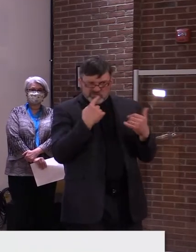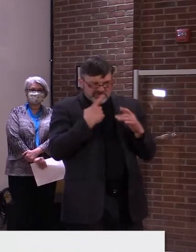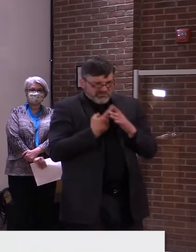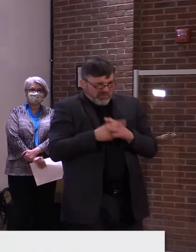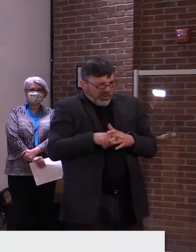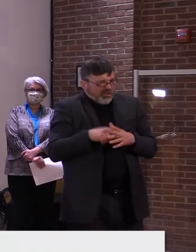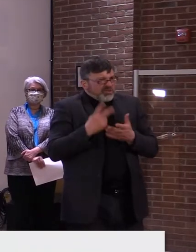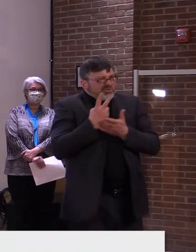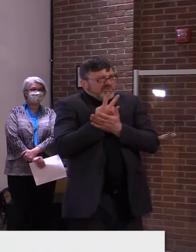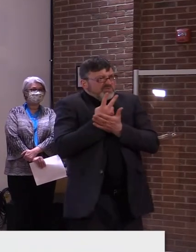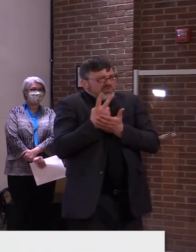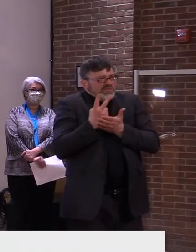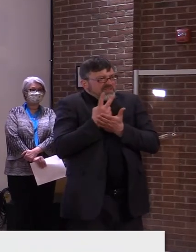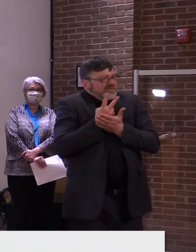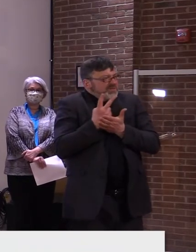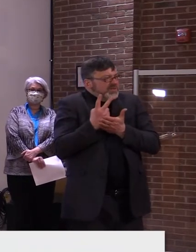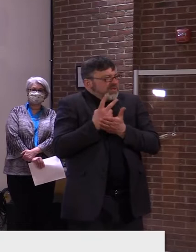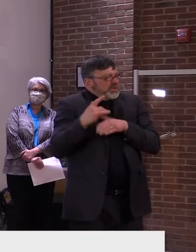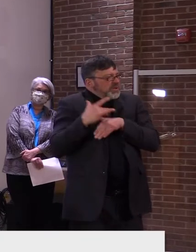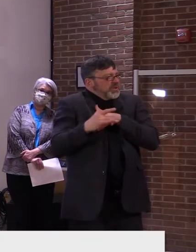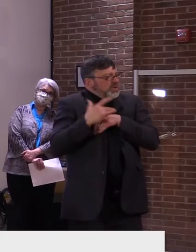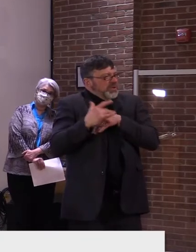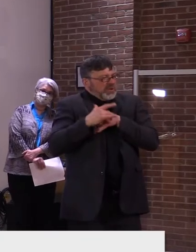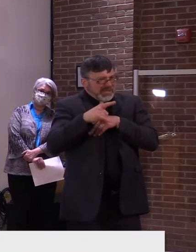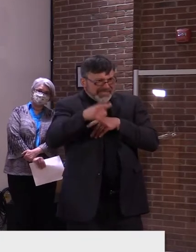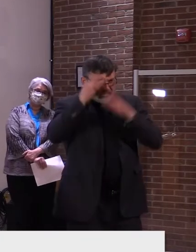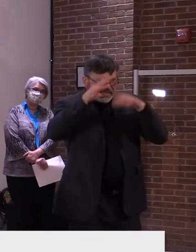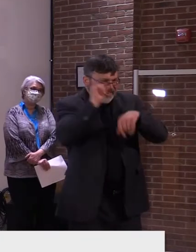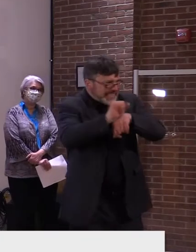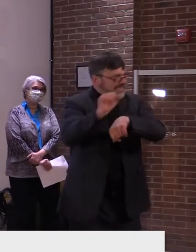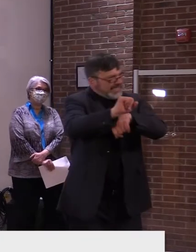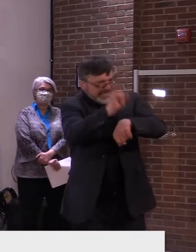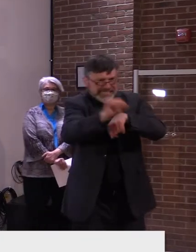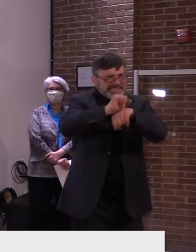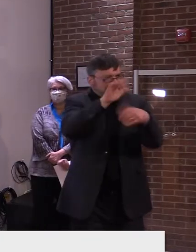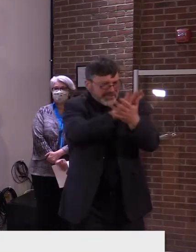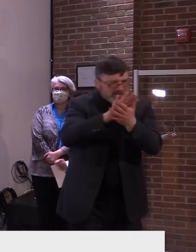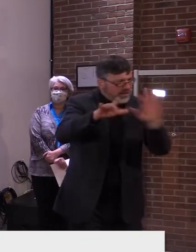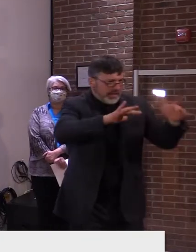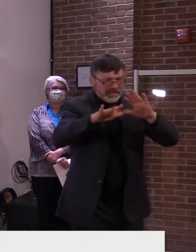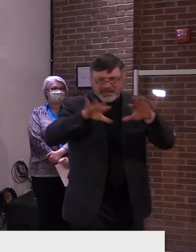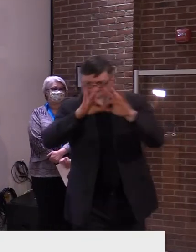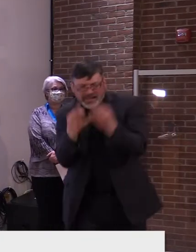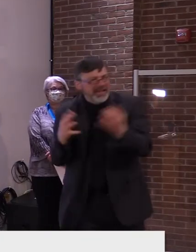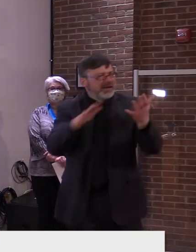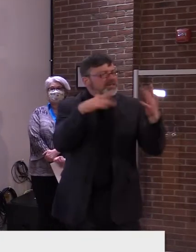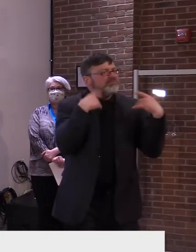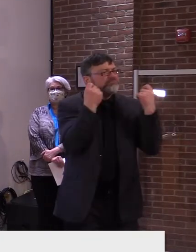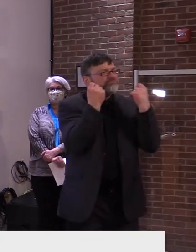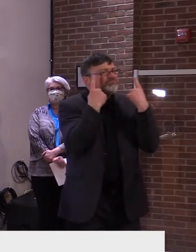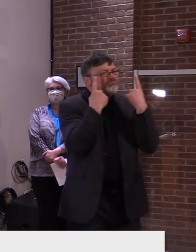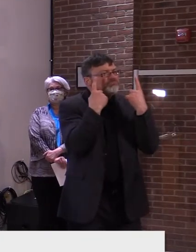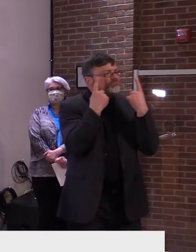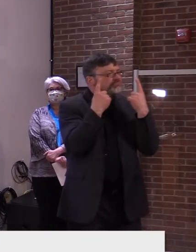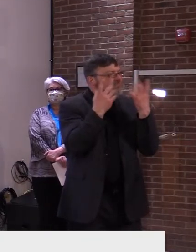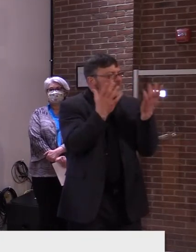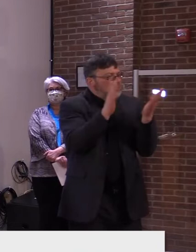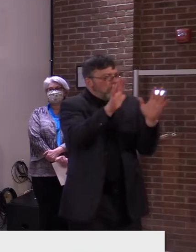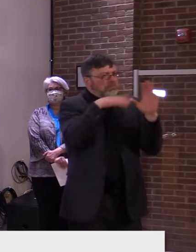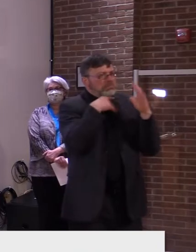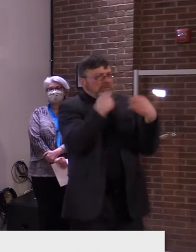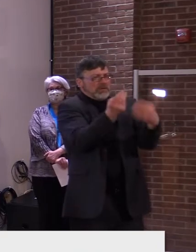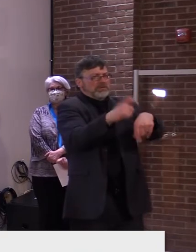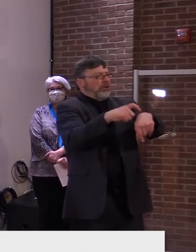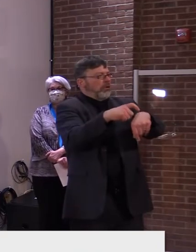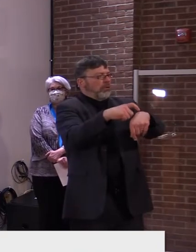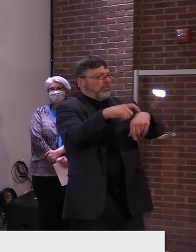sounding the alarm at this point, but we are advocating for those who haven't signed up yet to do so, to look for those open appointments so